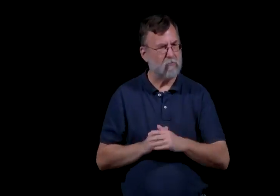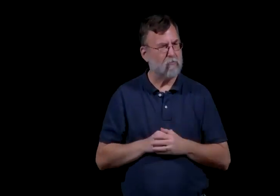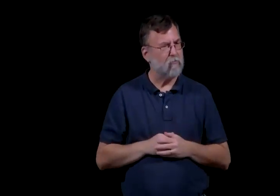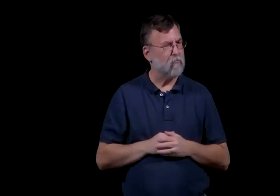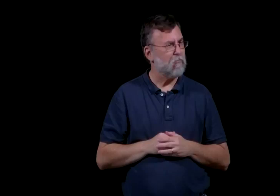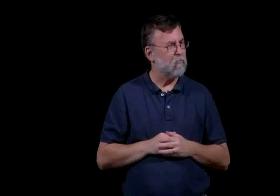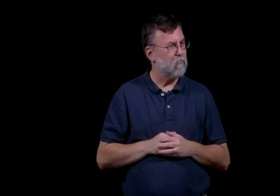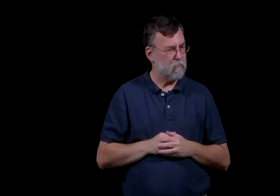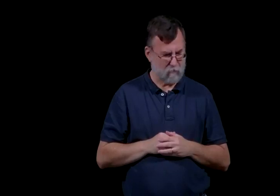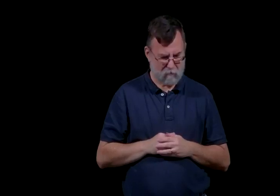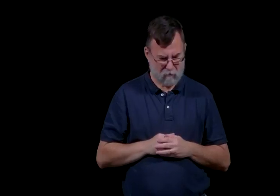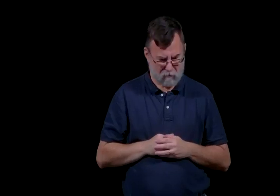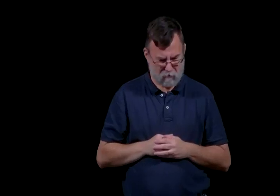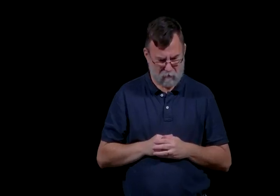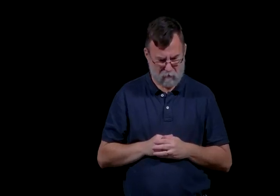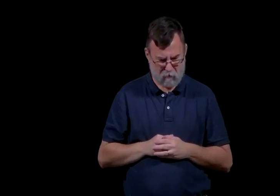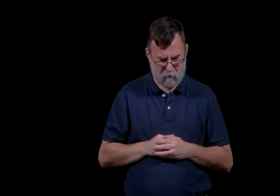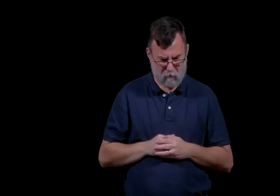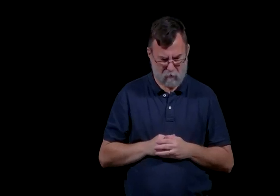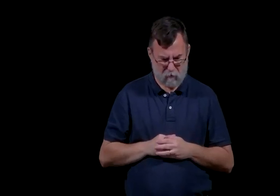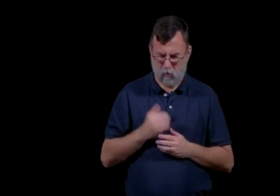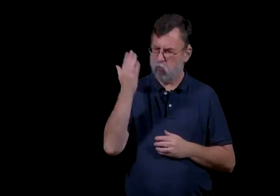So stop worrying.